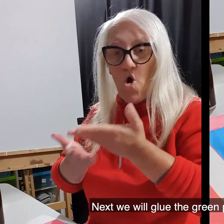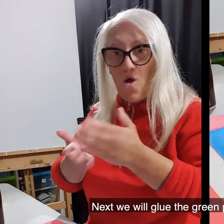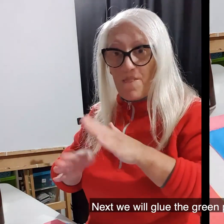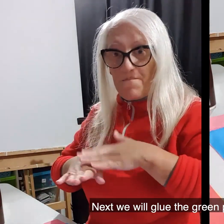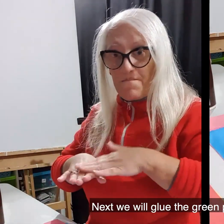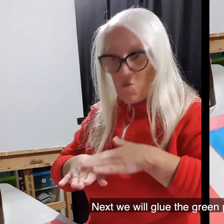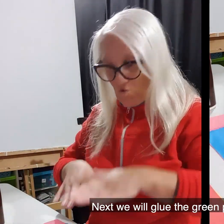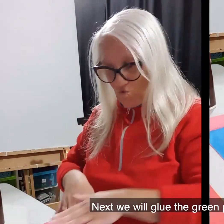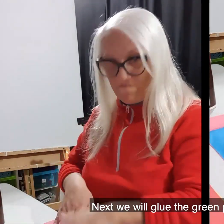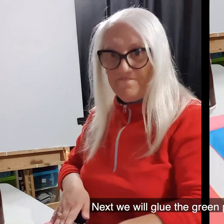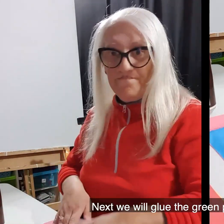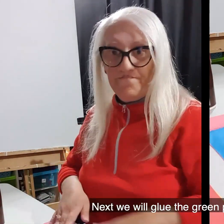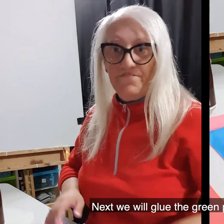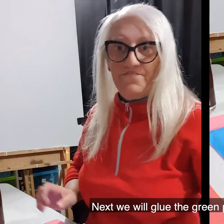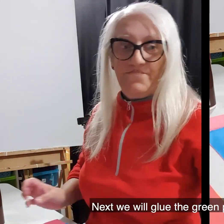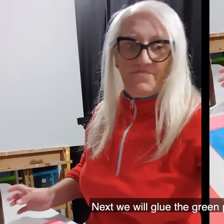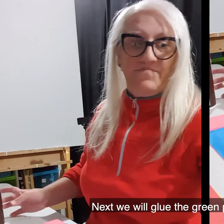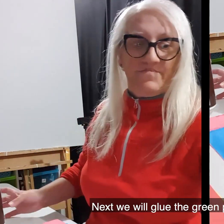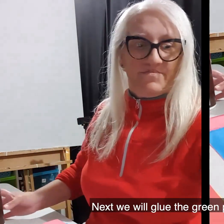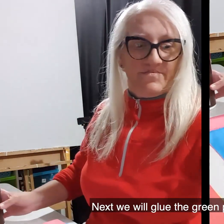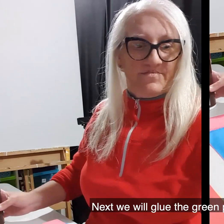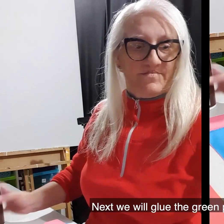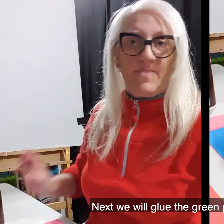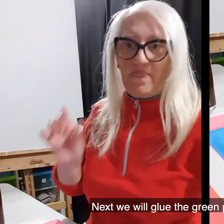Next, we will glue the green paper onto the blue.